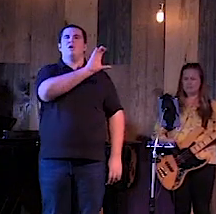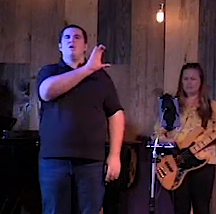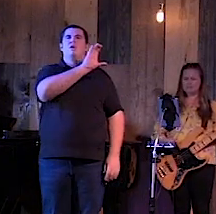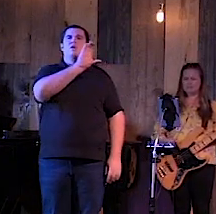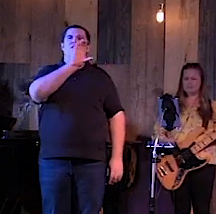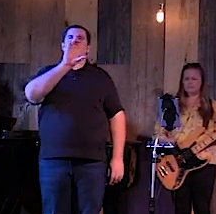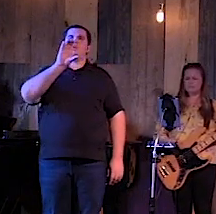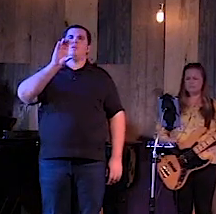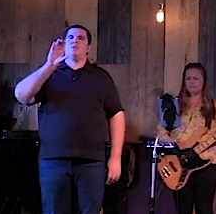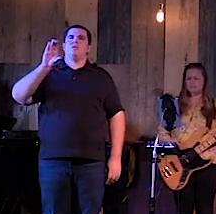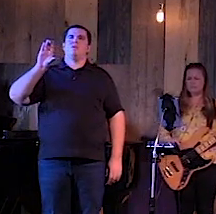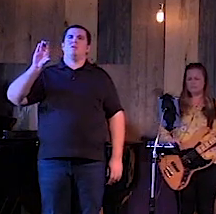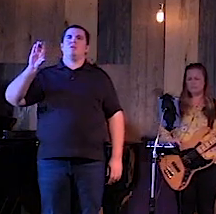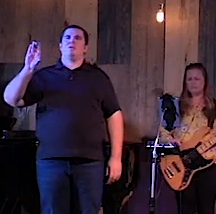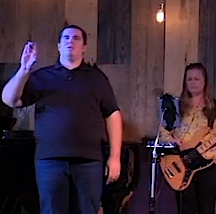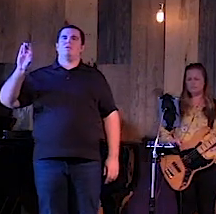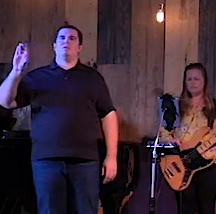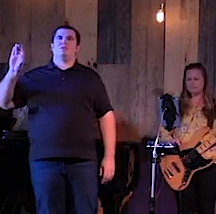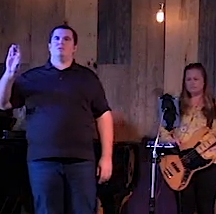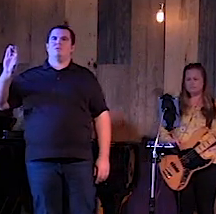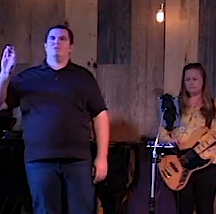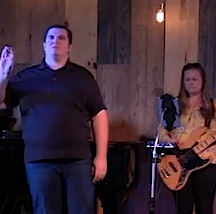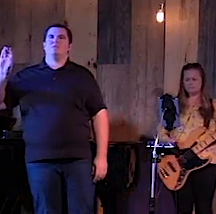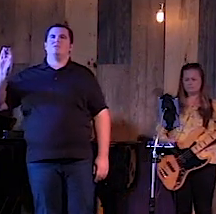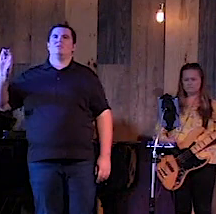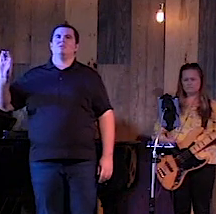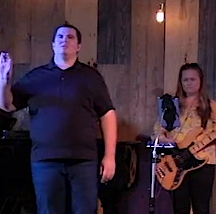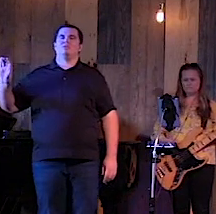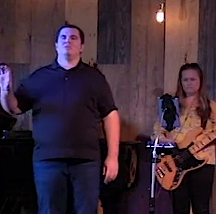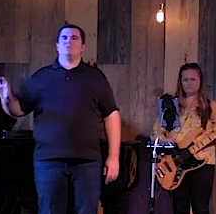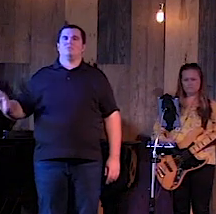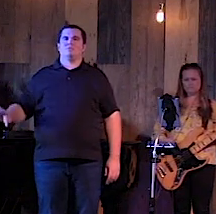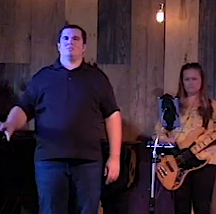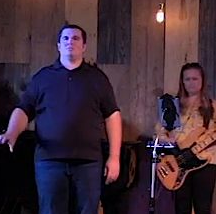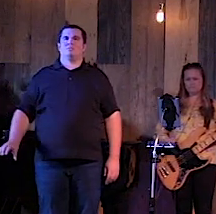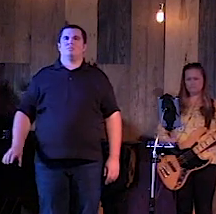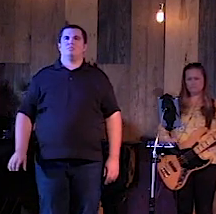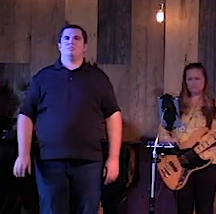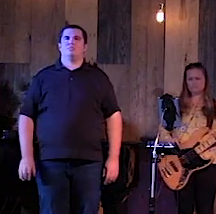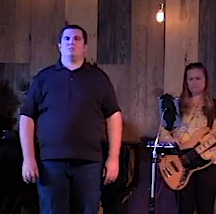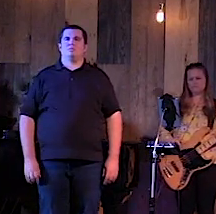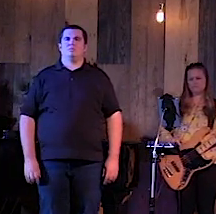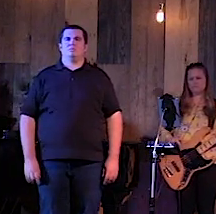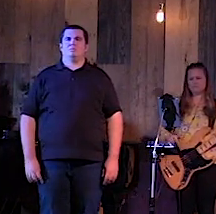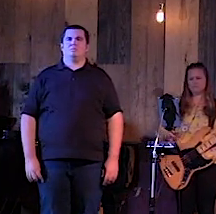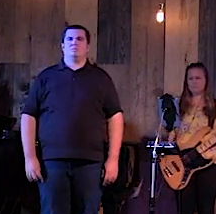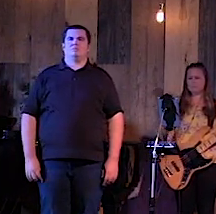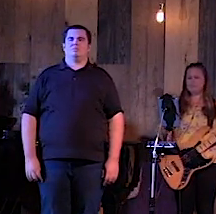Cursed tree.